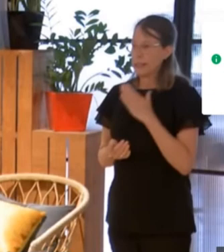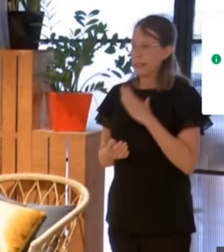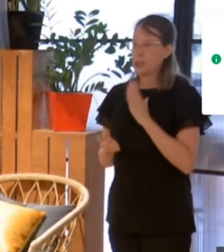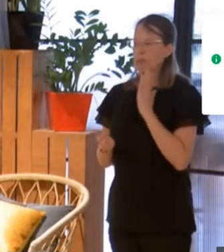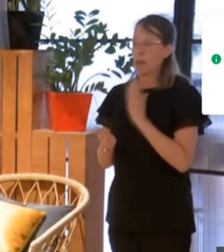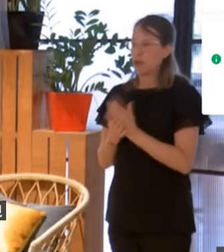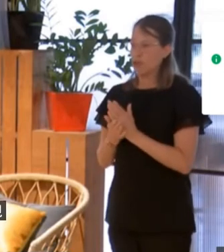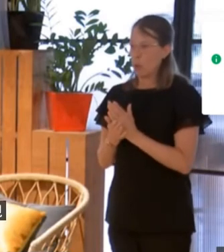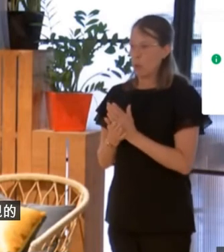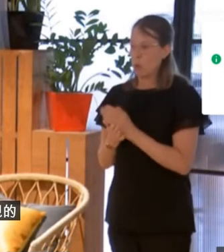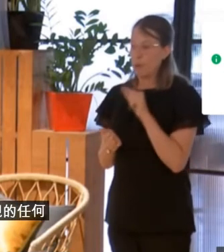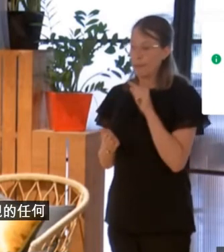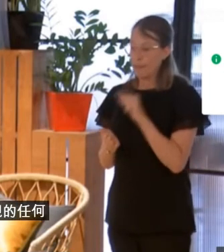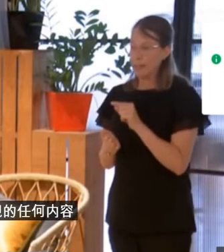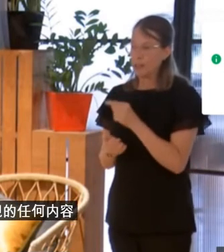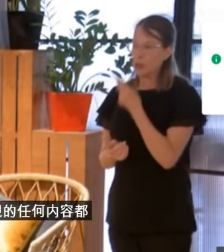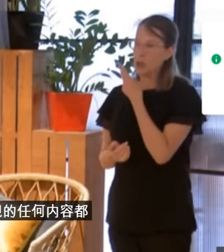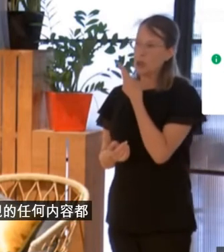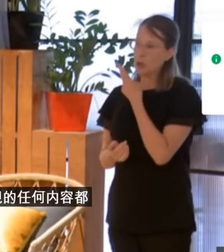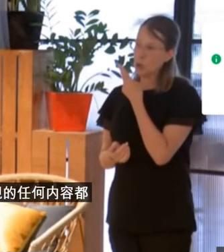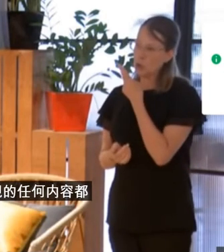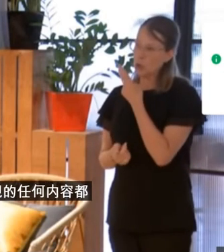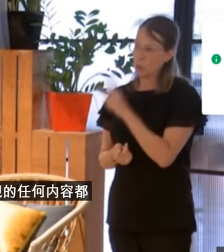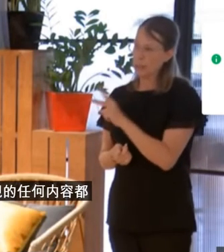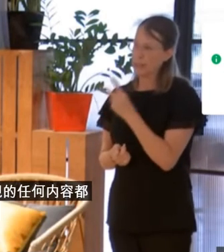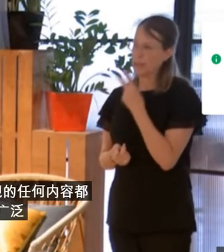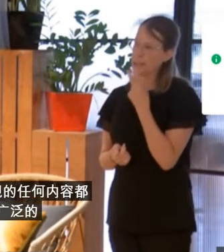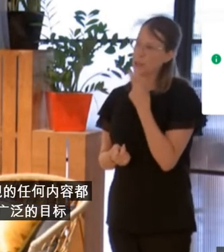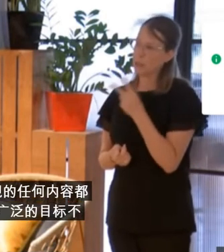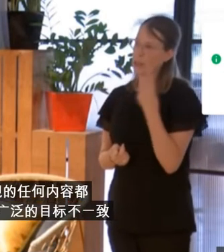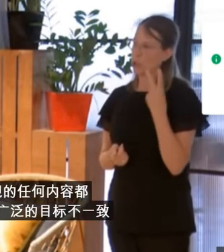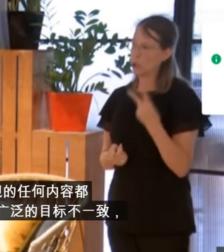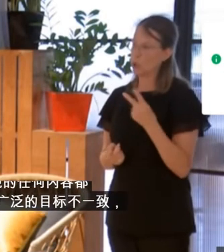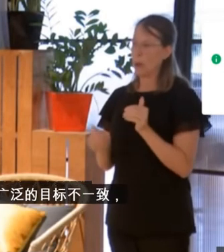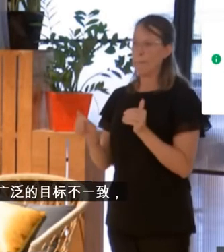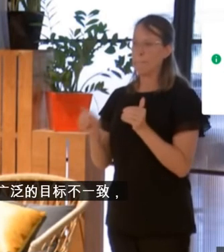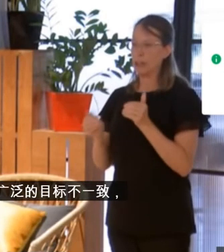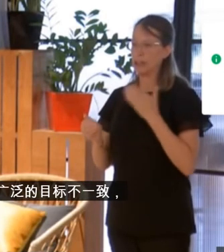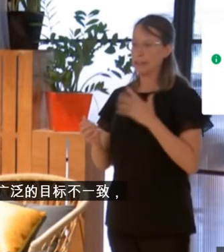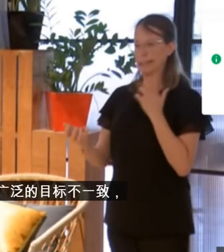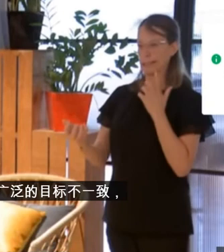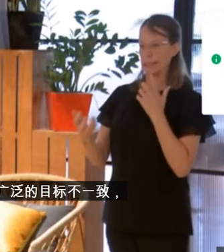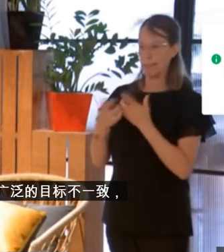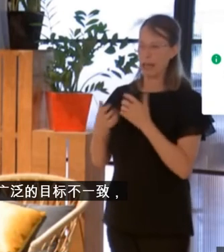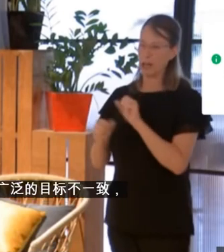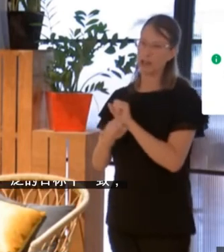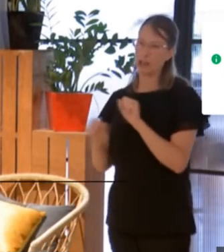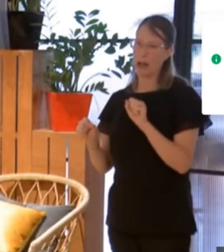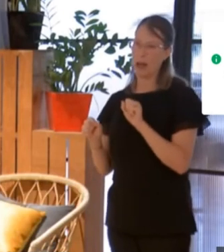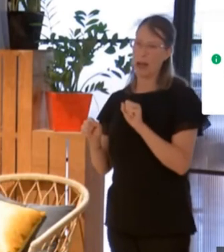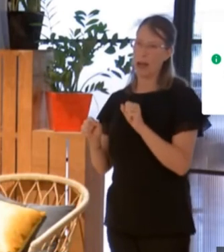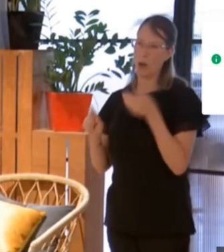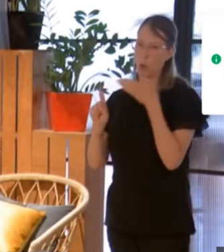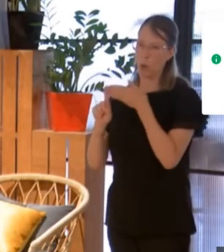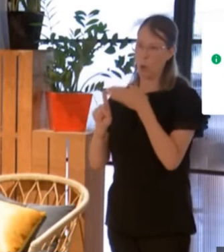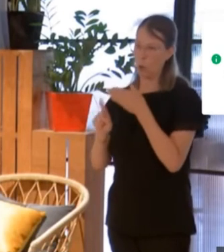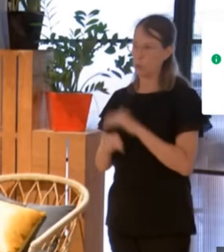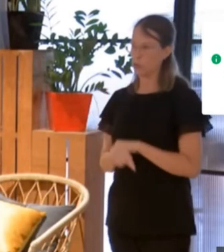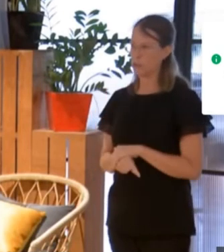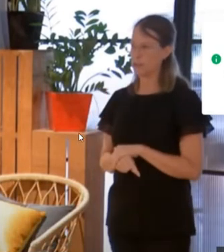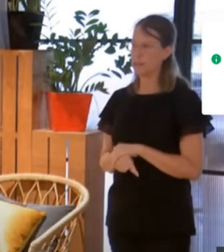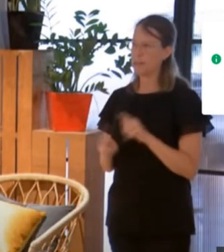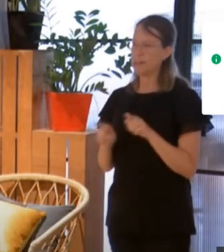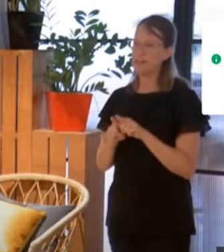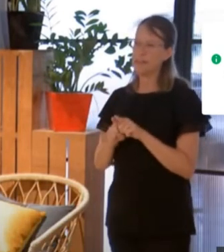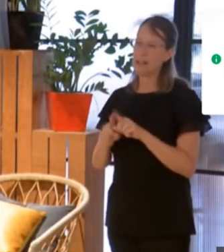the 2022 budget is inconsistent with a broader set of objectives that the review has been set, and that anything there should be seen as a down